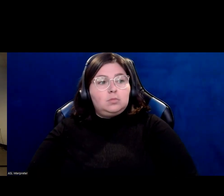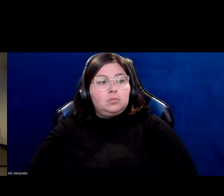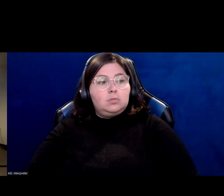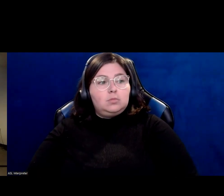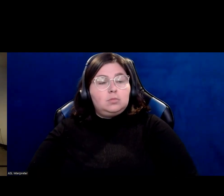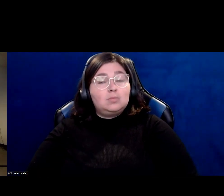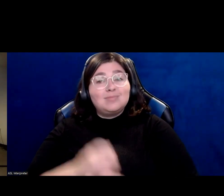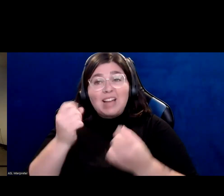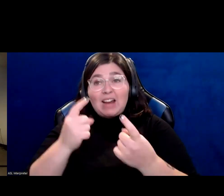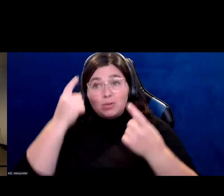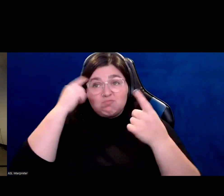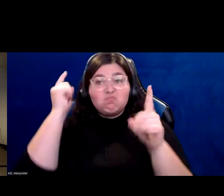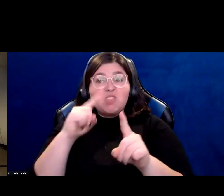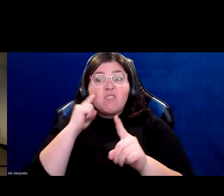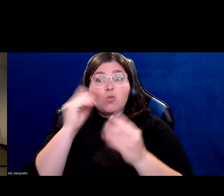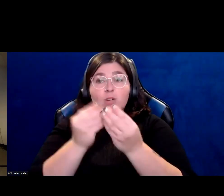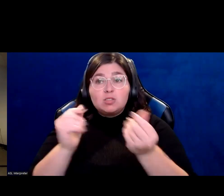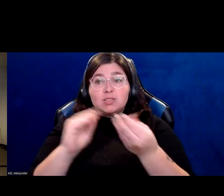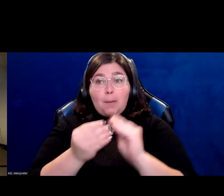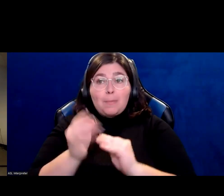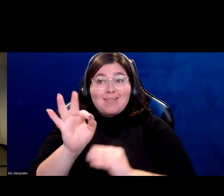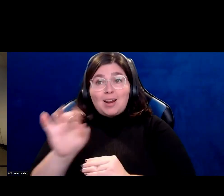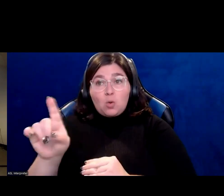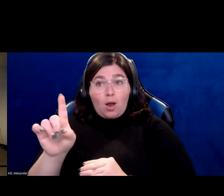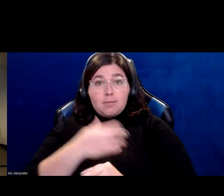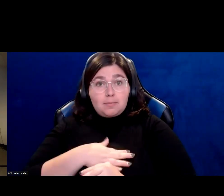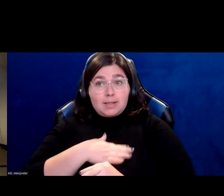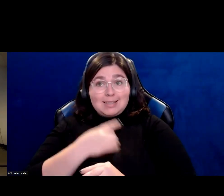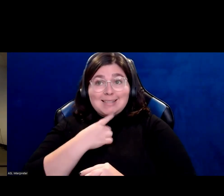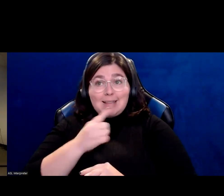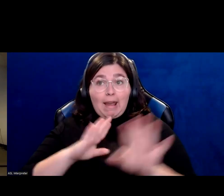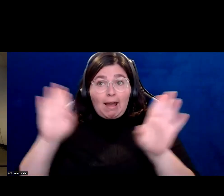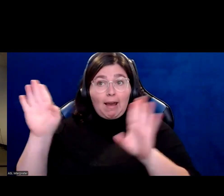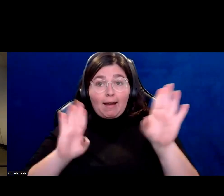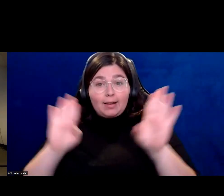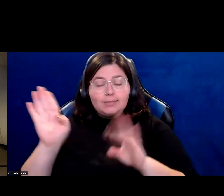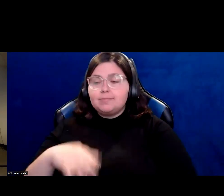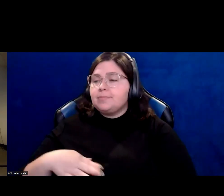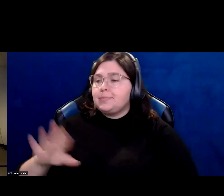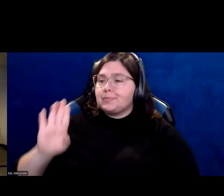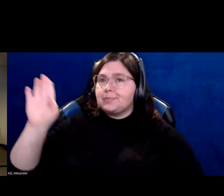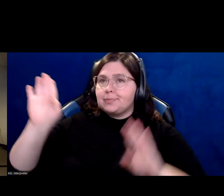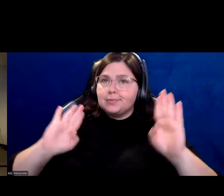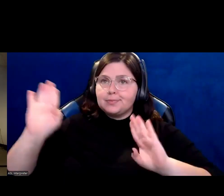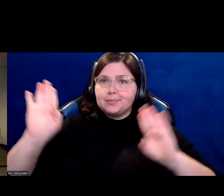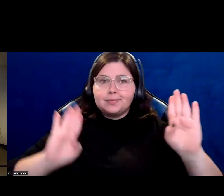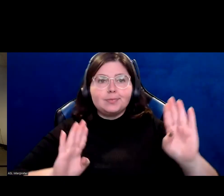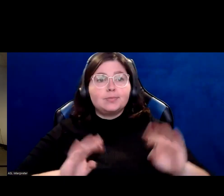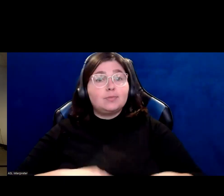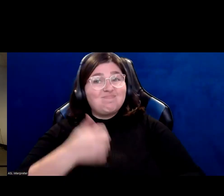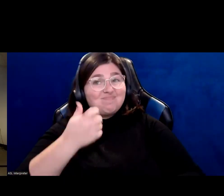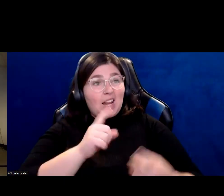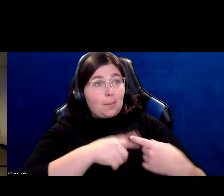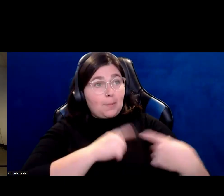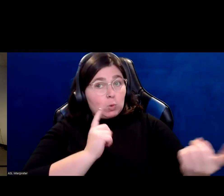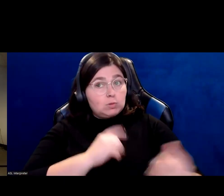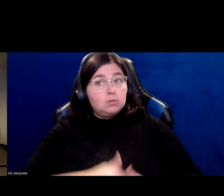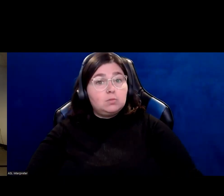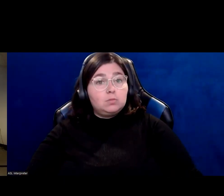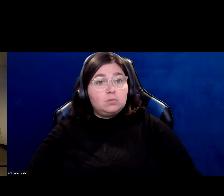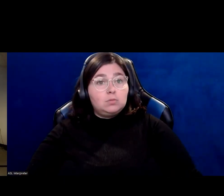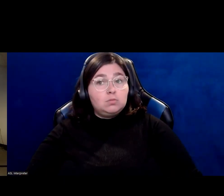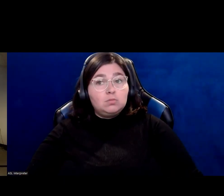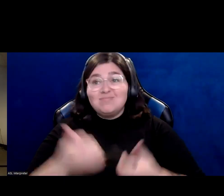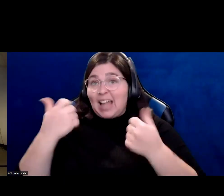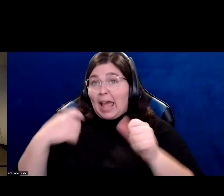All those in favor of resolution number 91, please indicate by saying aye. Aye. Aye. Are there any opposed?